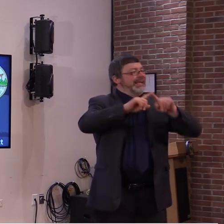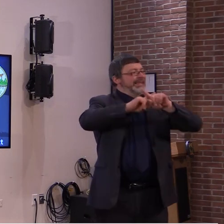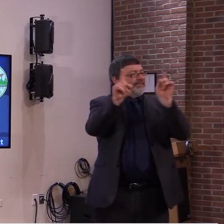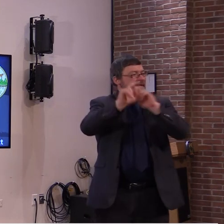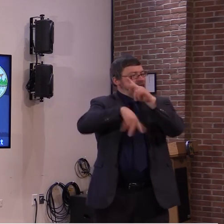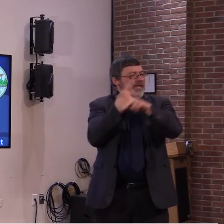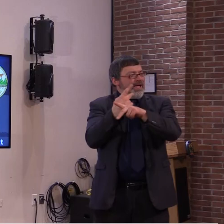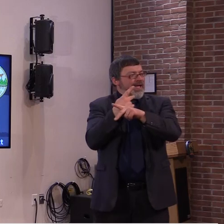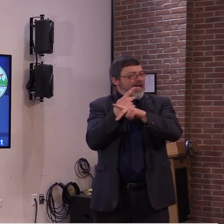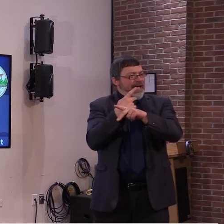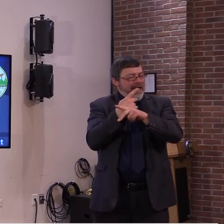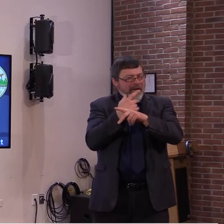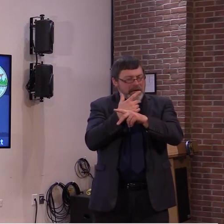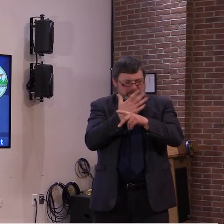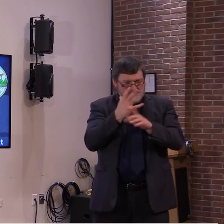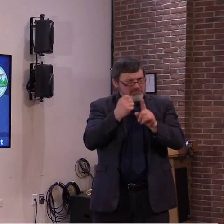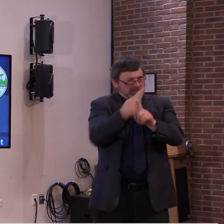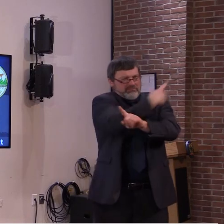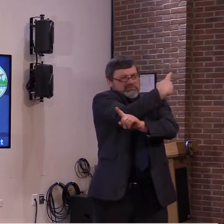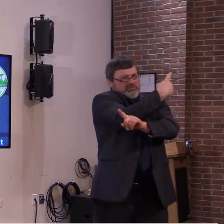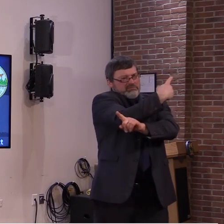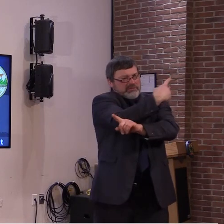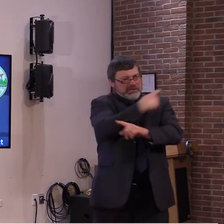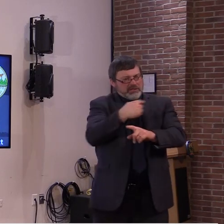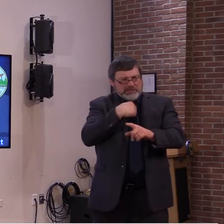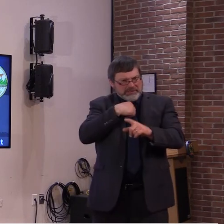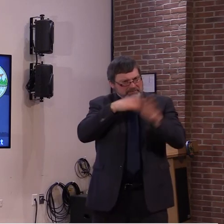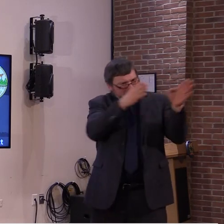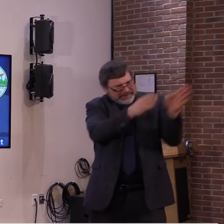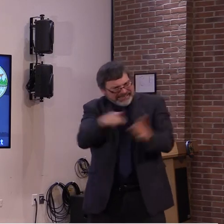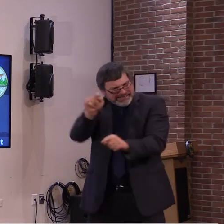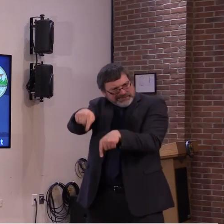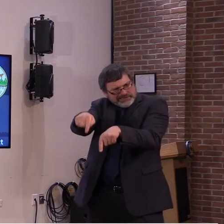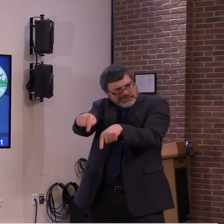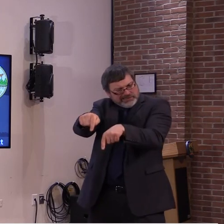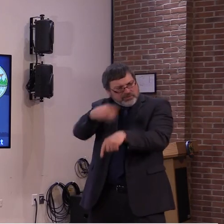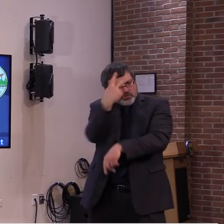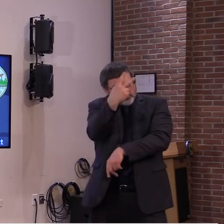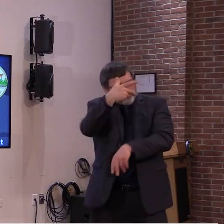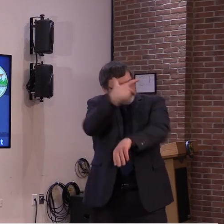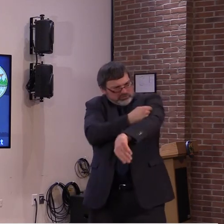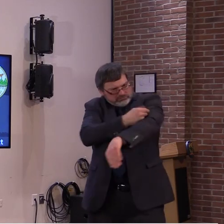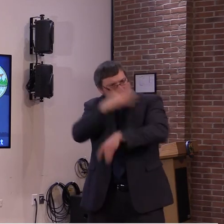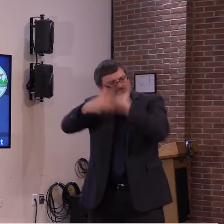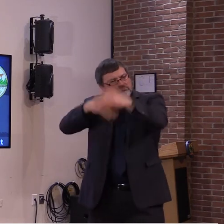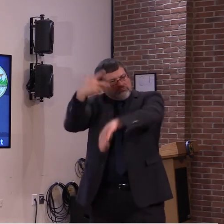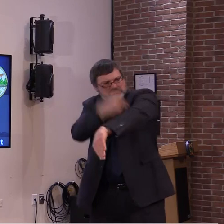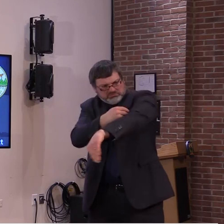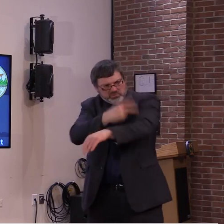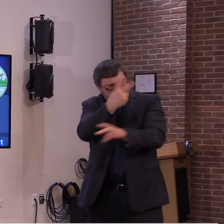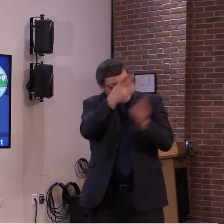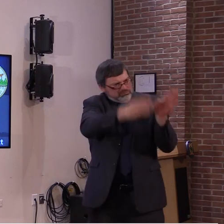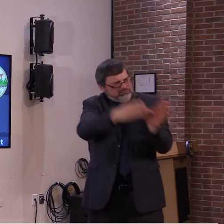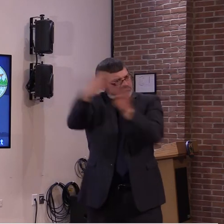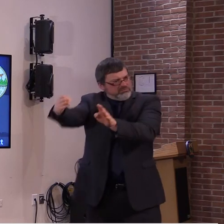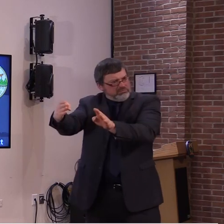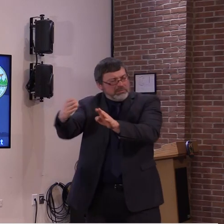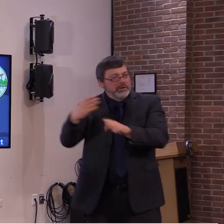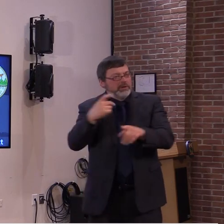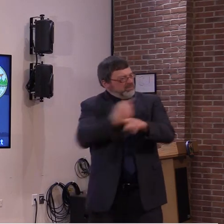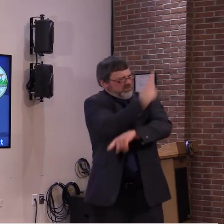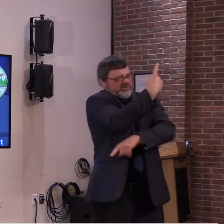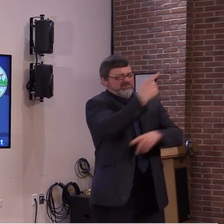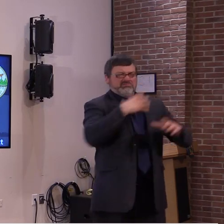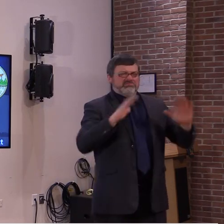since we know little about only one dose as a strategy. For now, please remember, if you receive